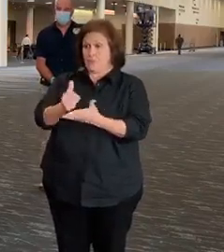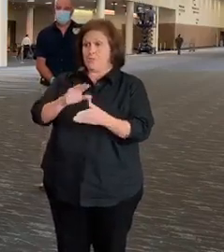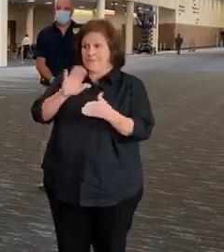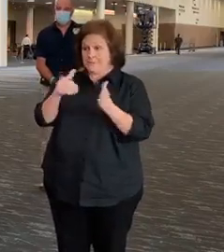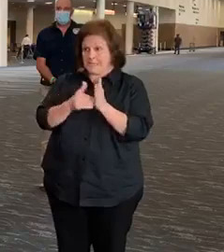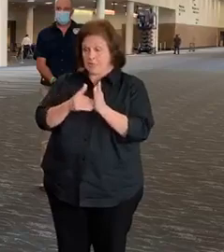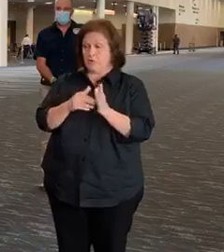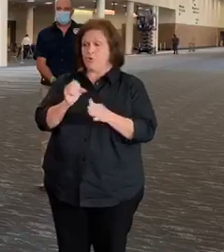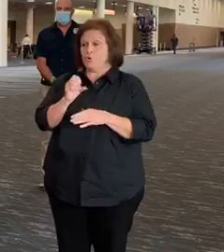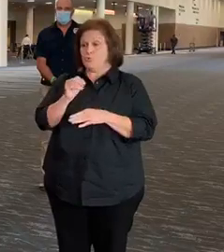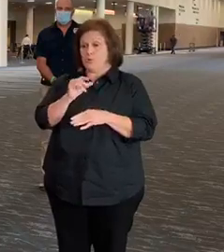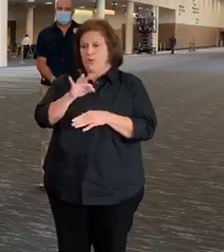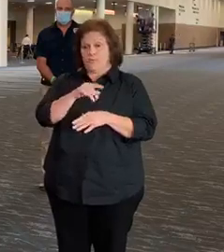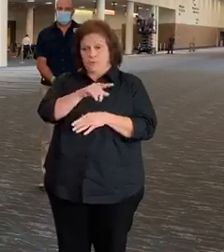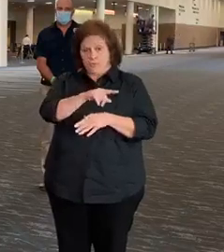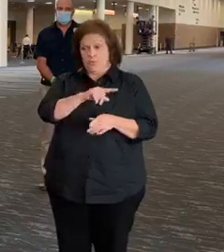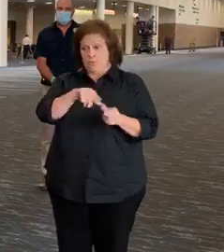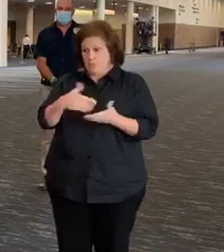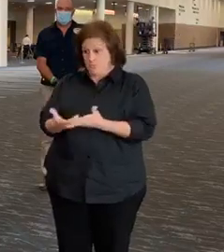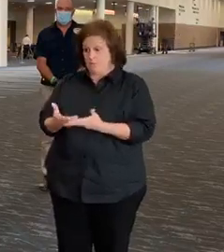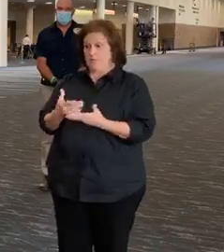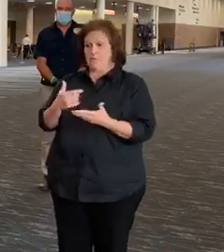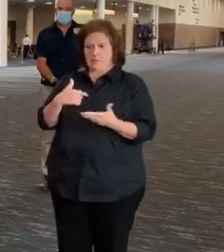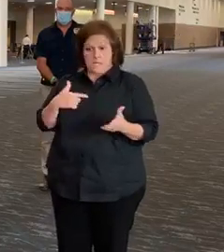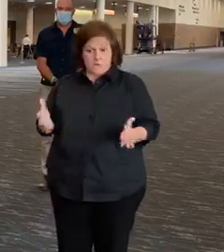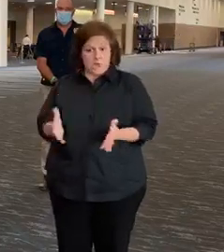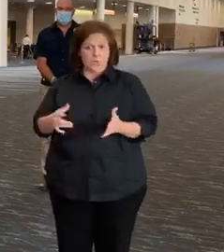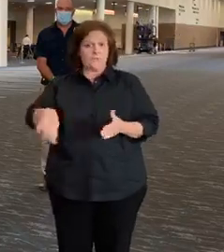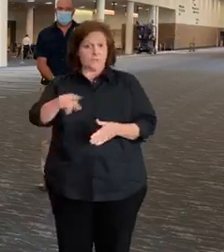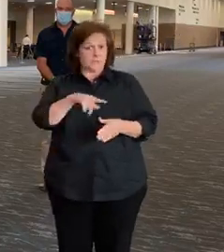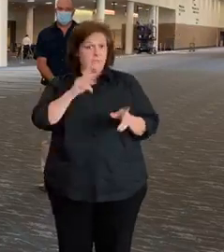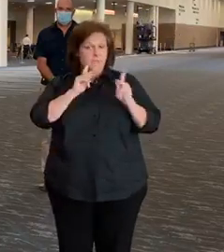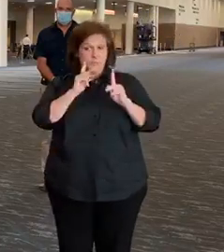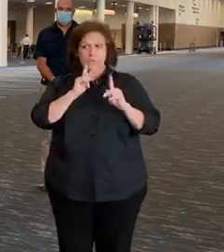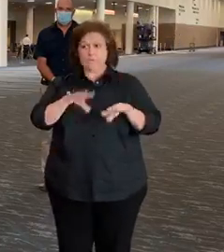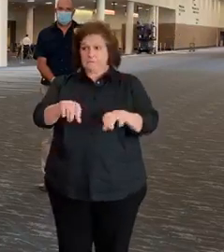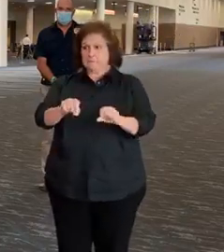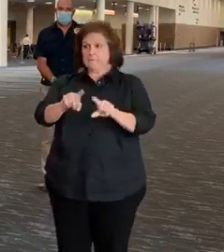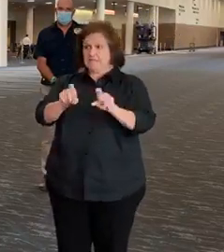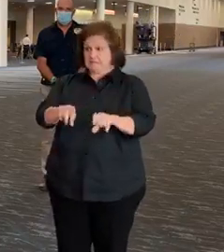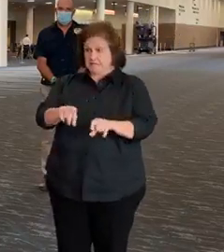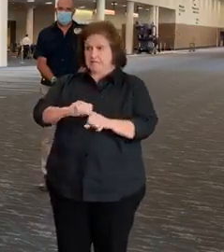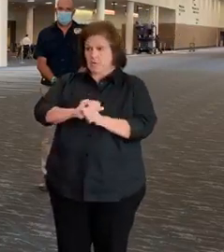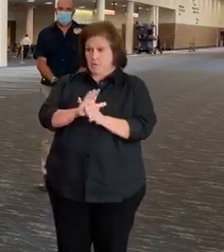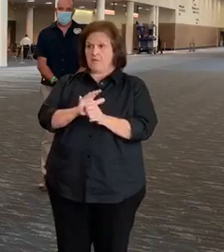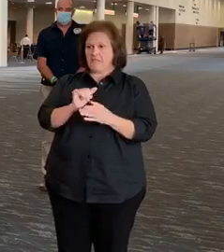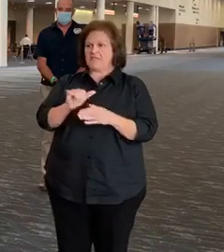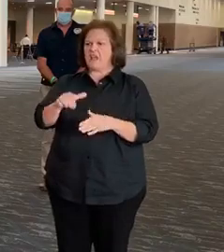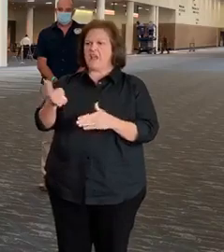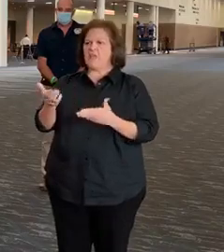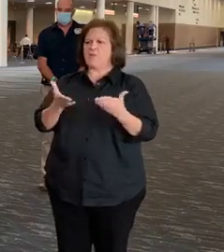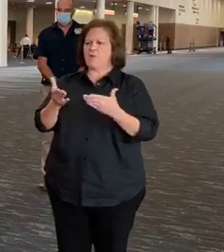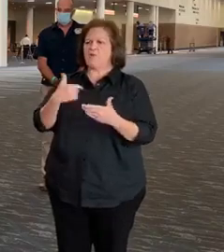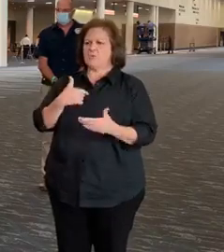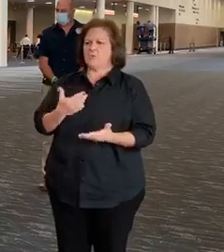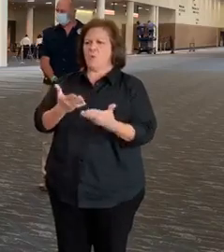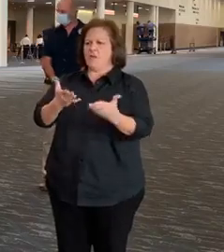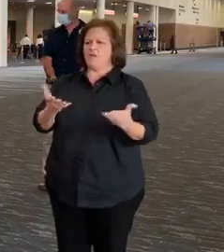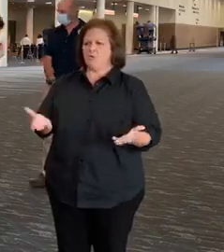so that when you come through, if you want, and we're encouraging everyone to get tested. So that's another service that's available here medically.